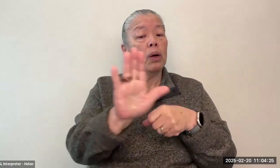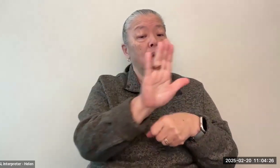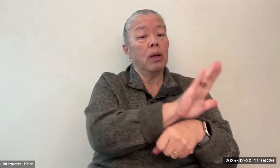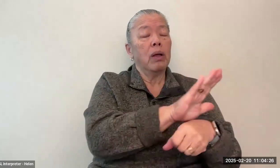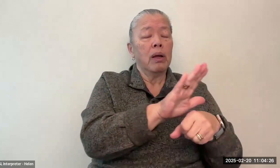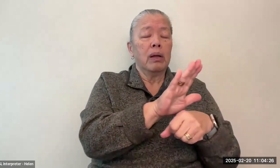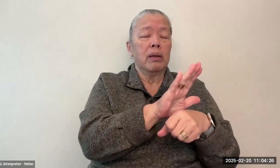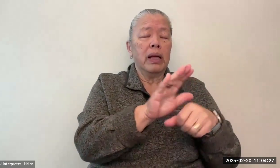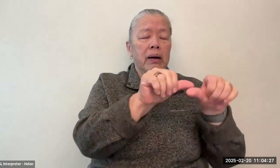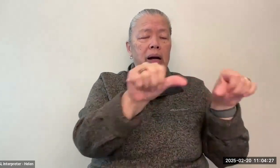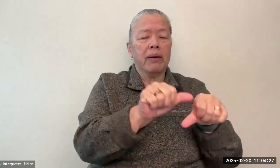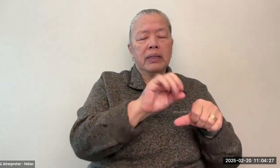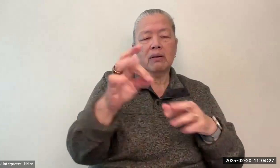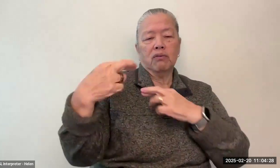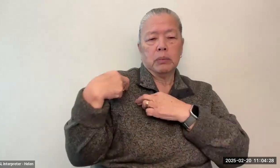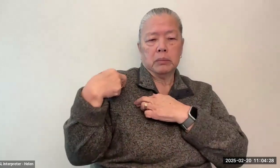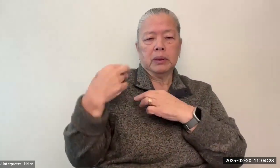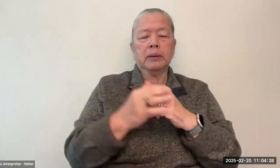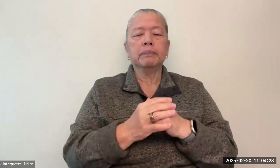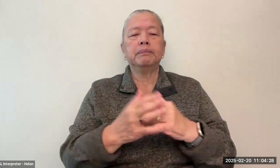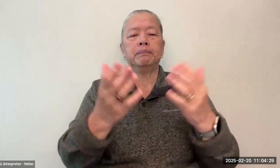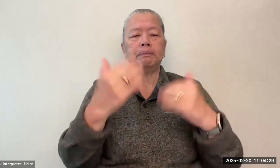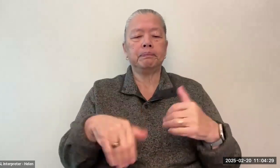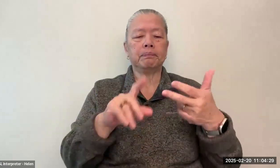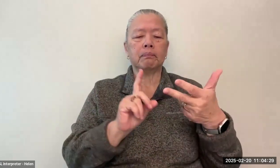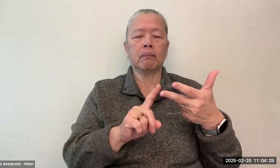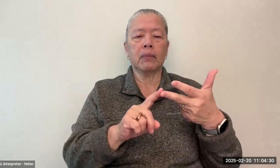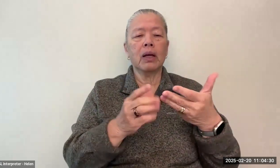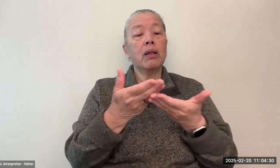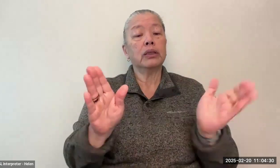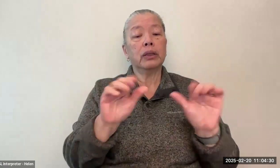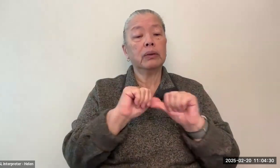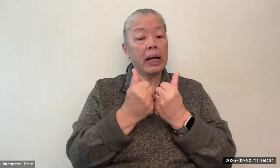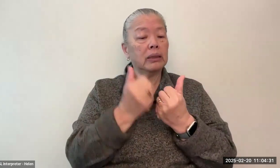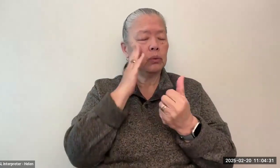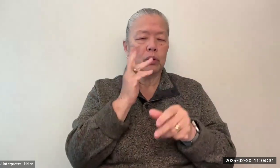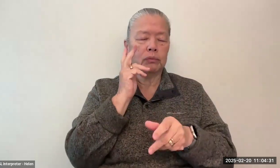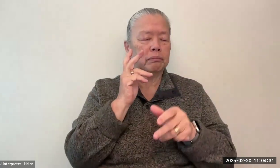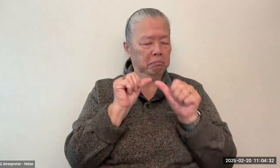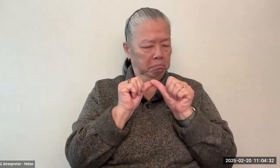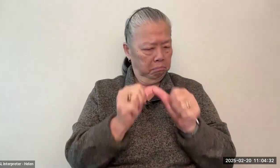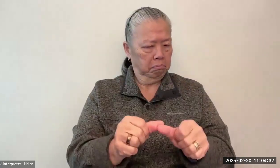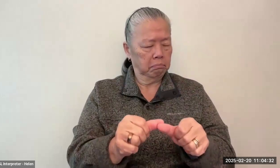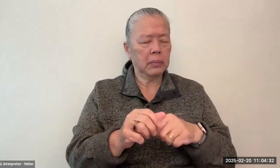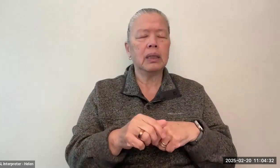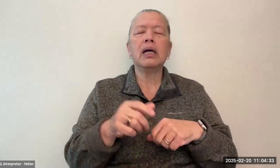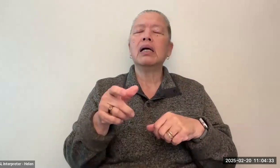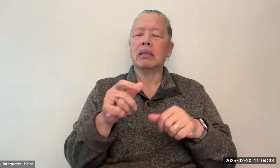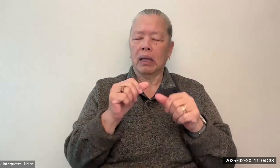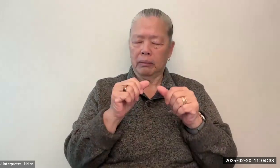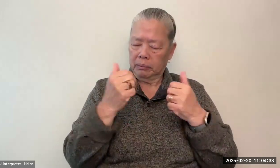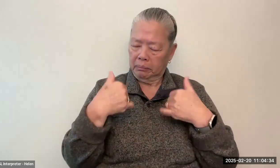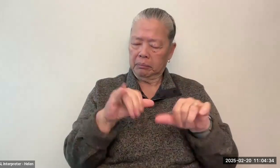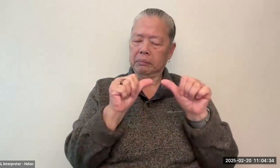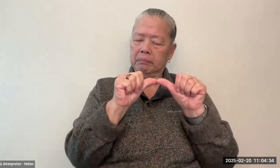constituencies. Third, the general agencies will remain, and they will remain committed to